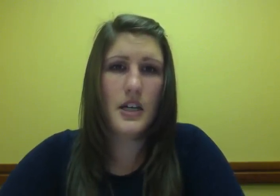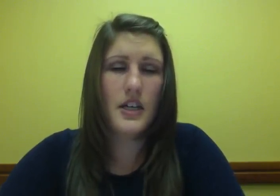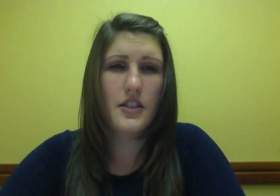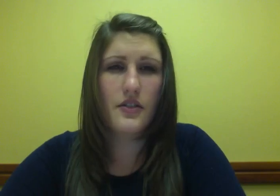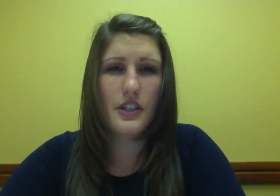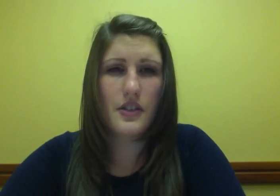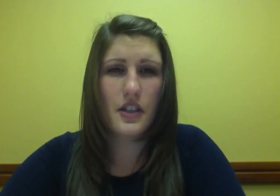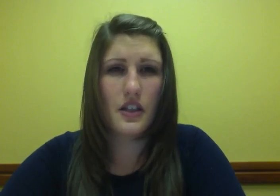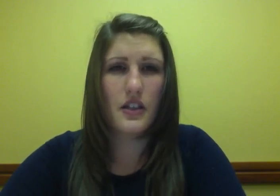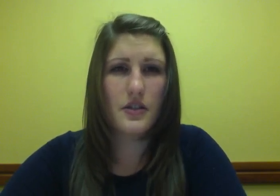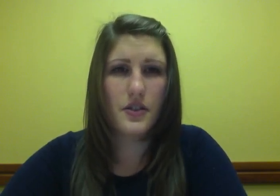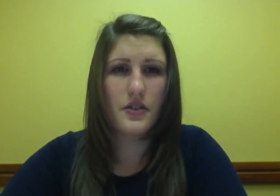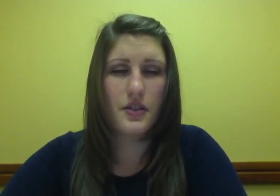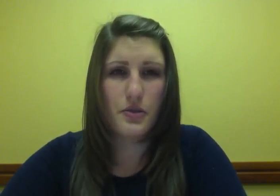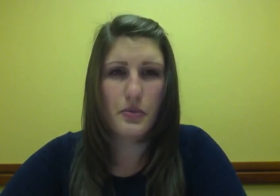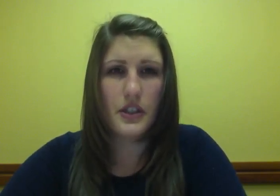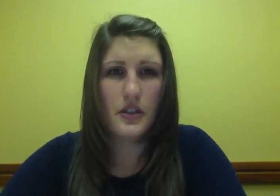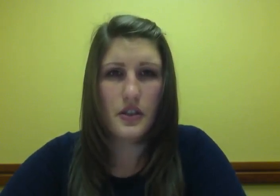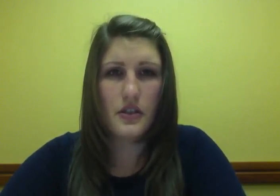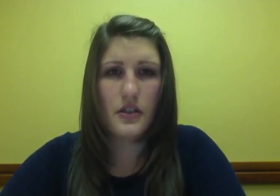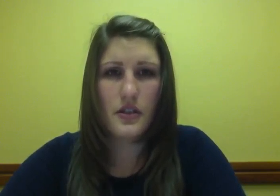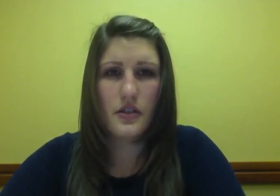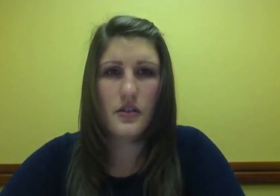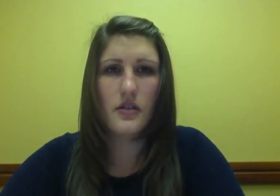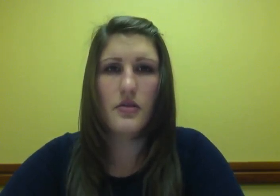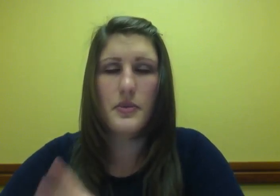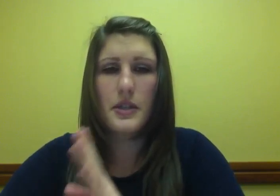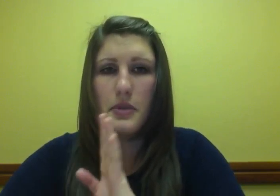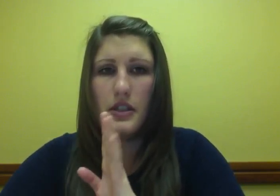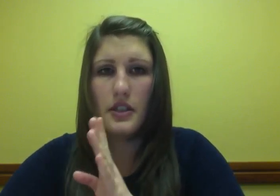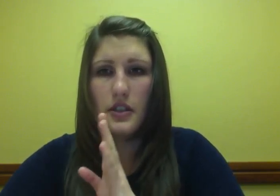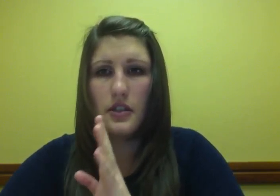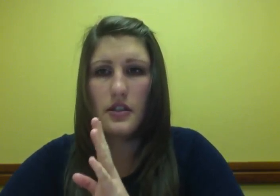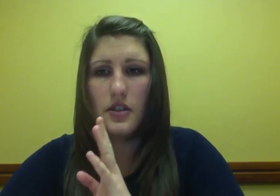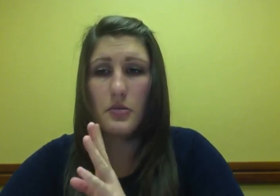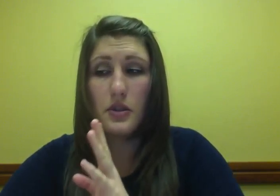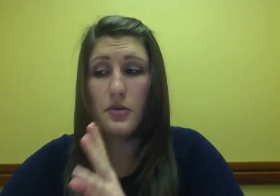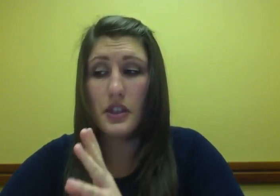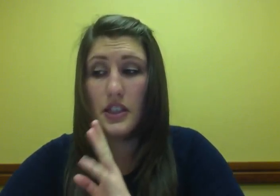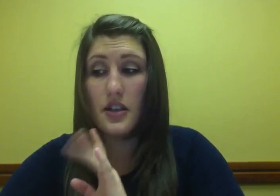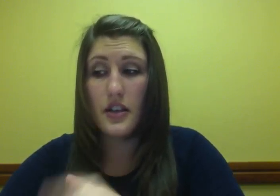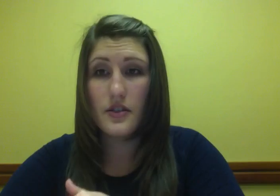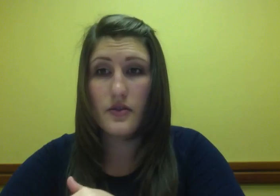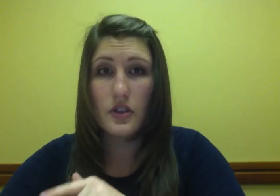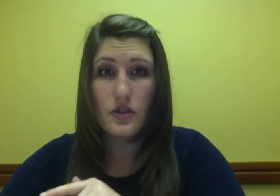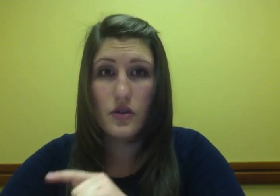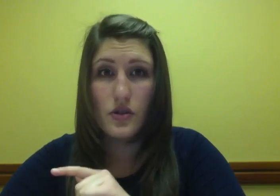So the video said not to interpret the woman speaking. So I'm assuming that's the case for this too.